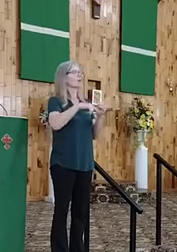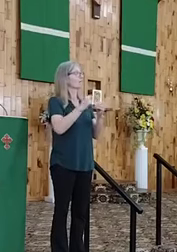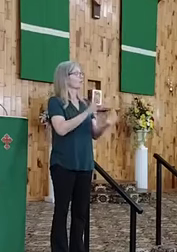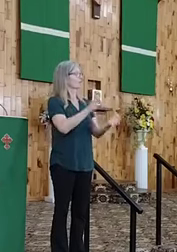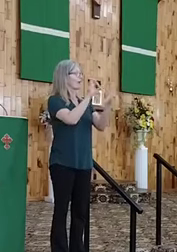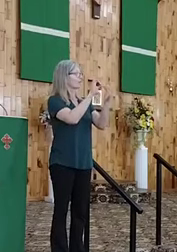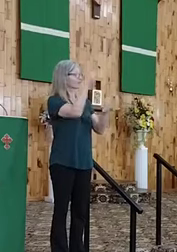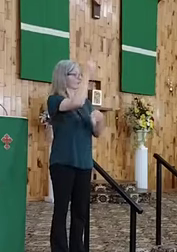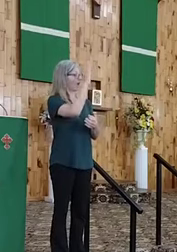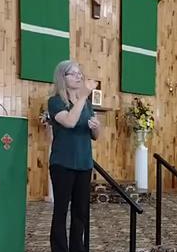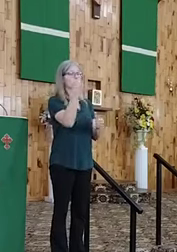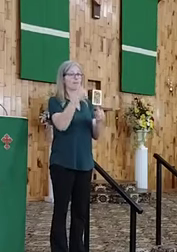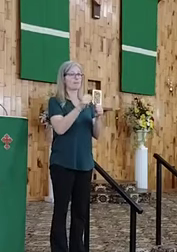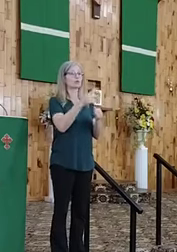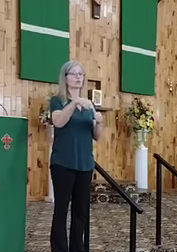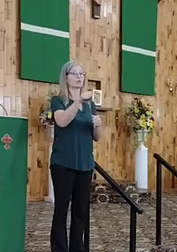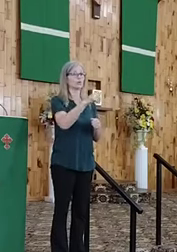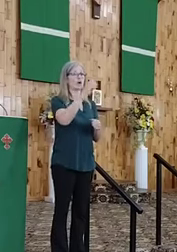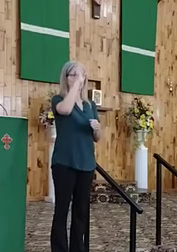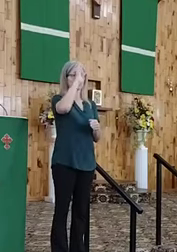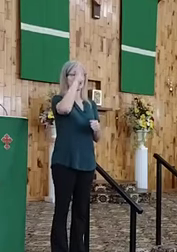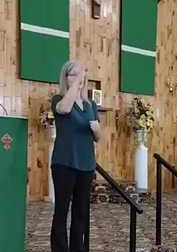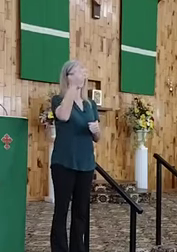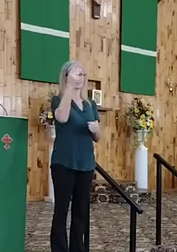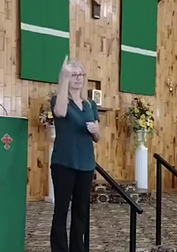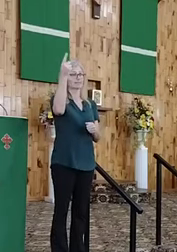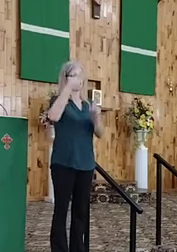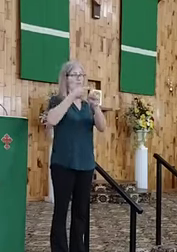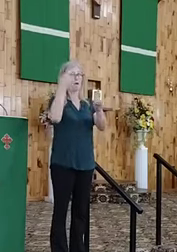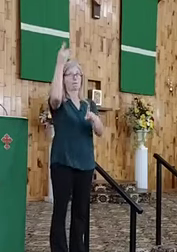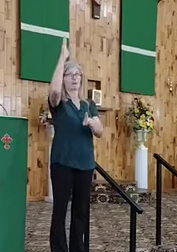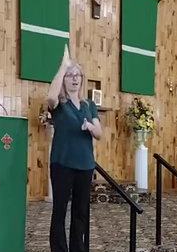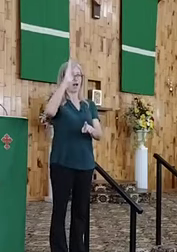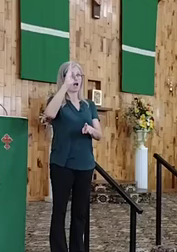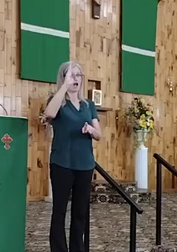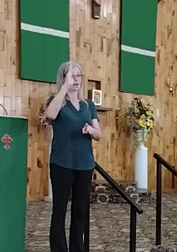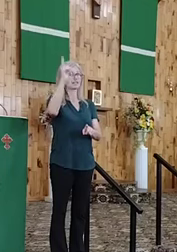created within that context of perfection. When God made you, he says,